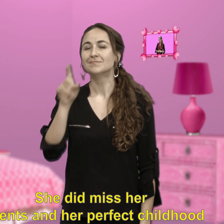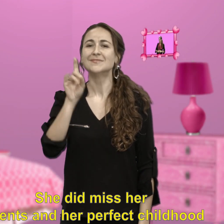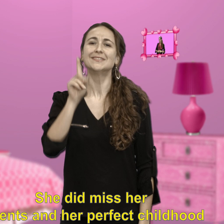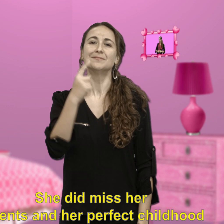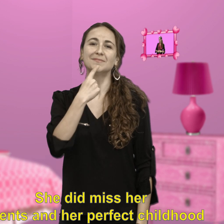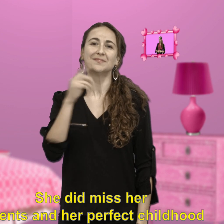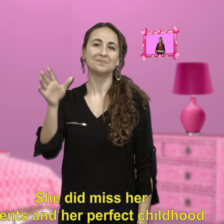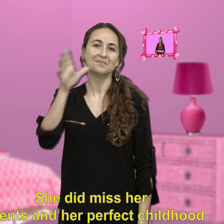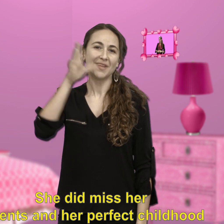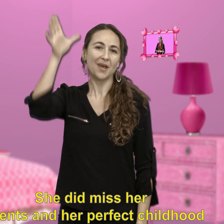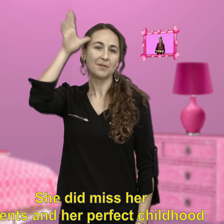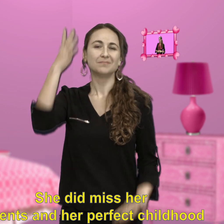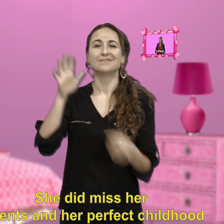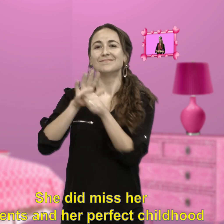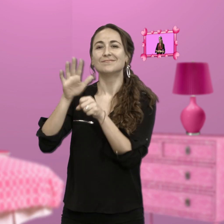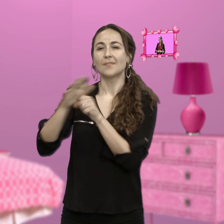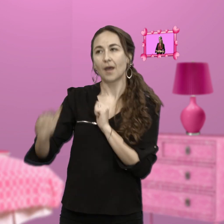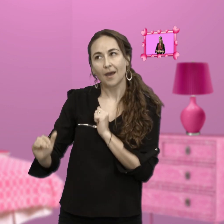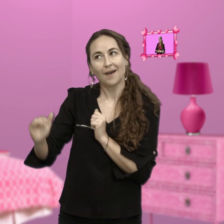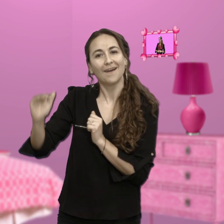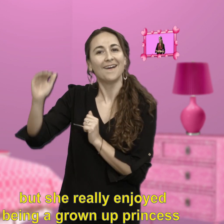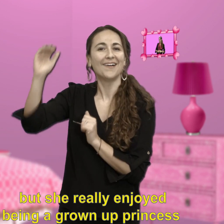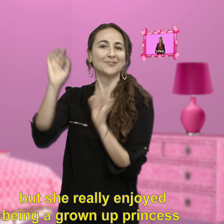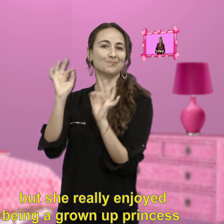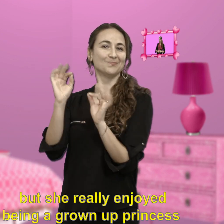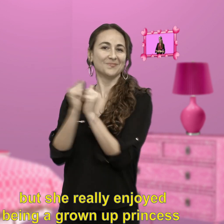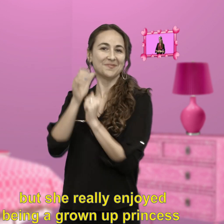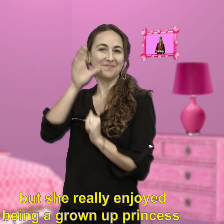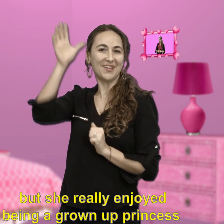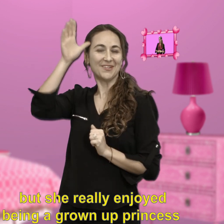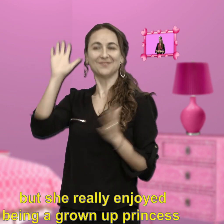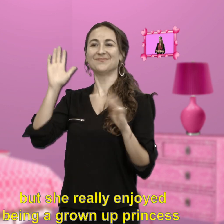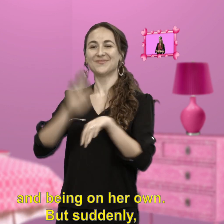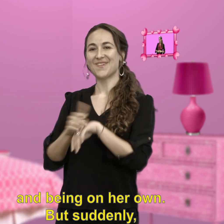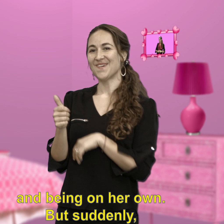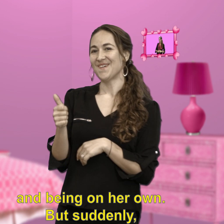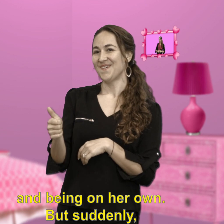She did miss her parents and her perfect childhood, but she really enjoyed being a grown-up princess and being on her own.